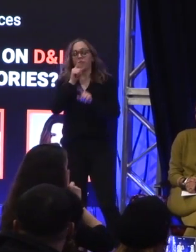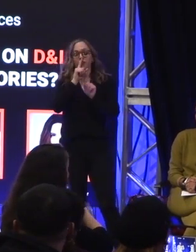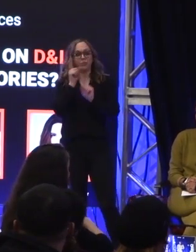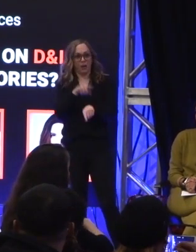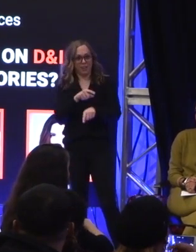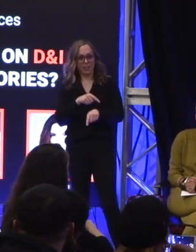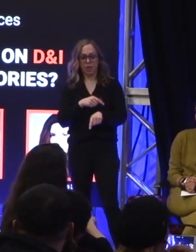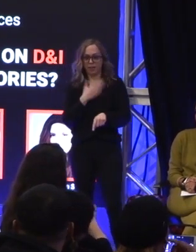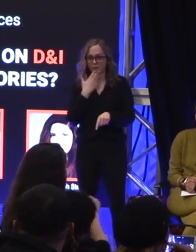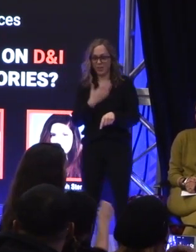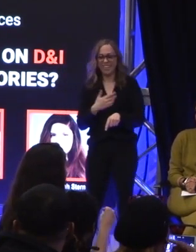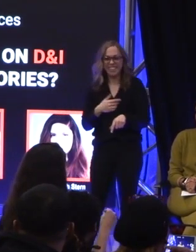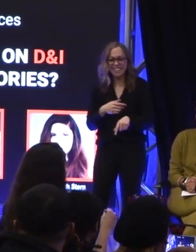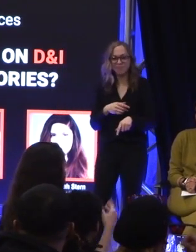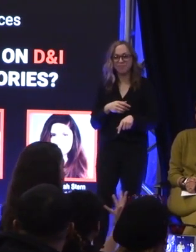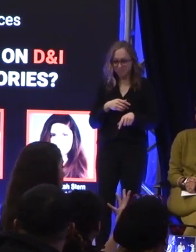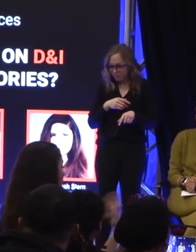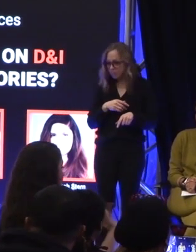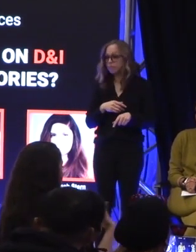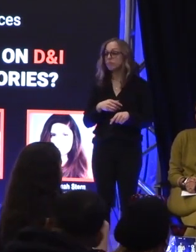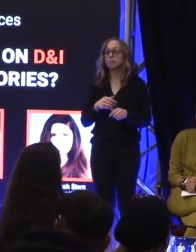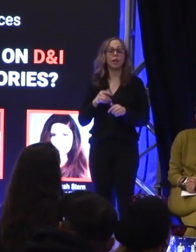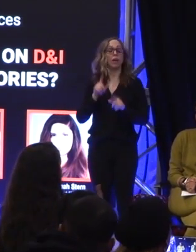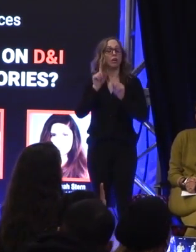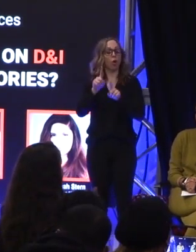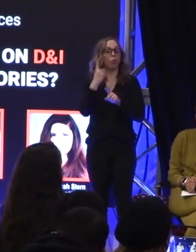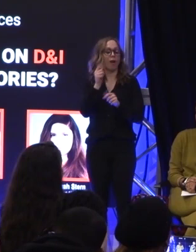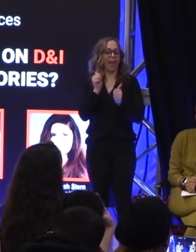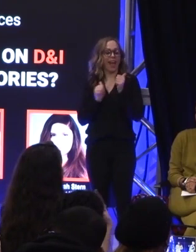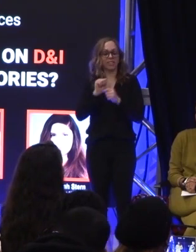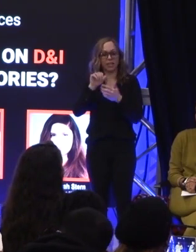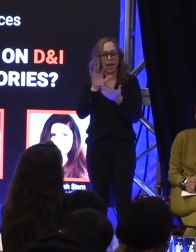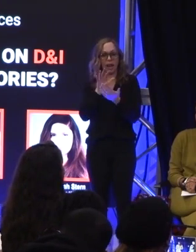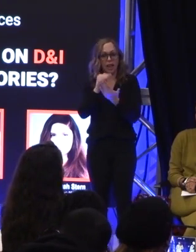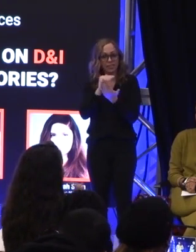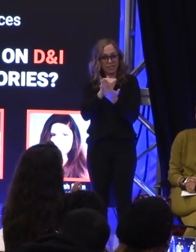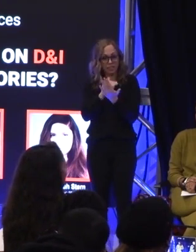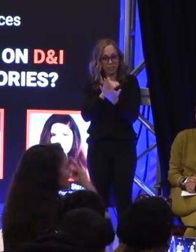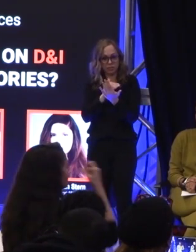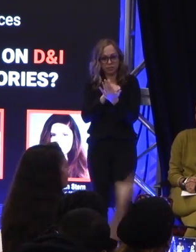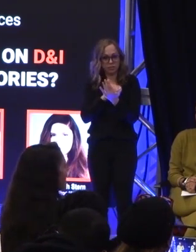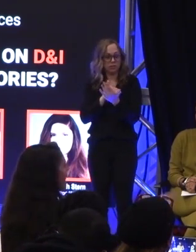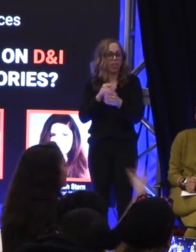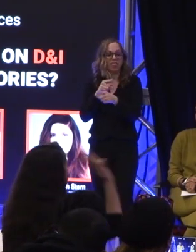left after one acting lesson because they didn't know how to communicate with me.